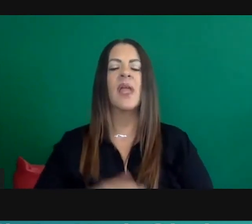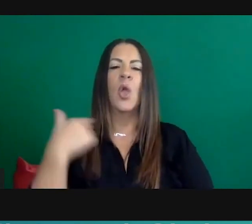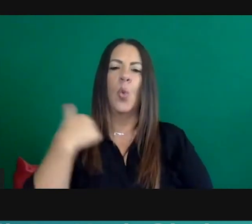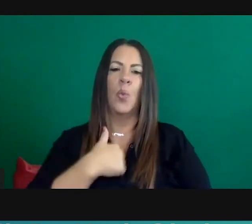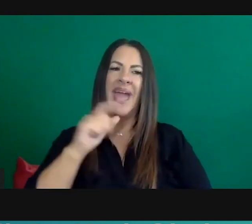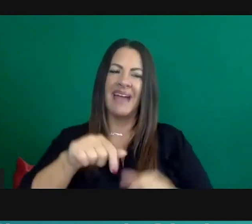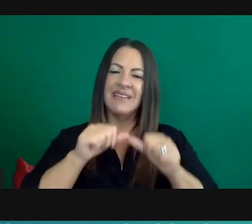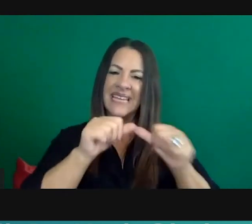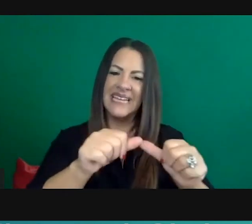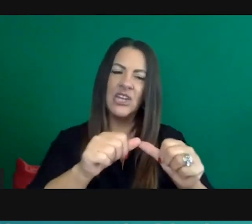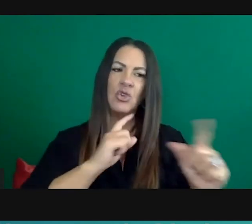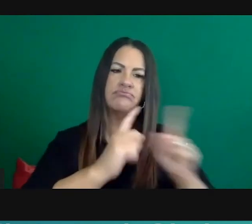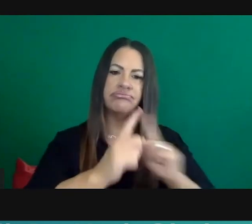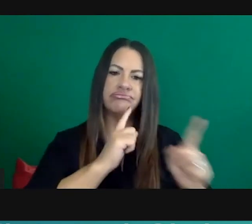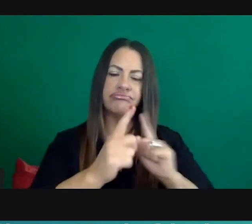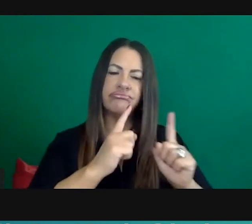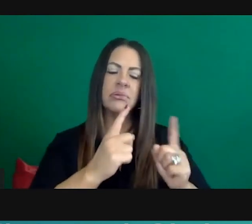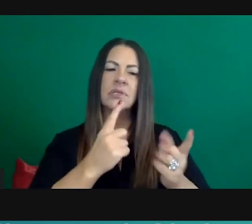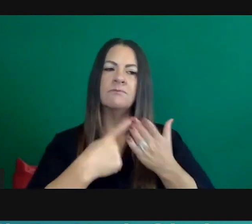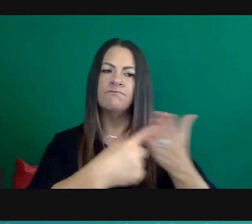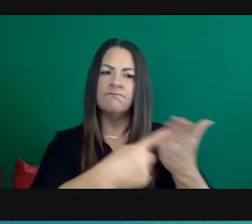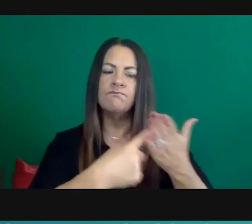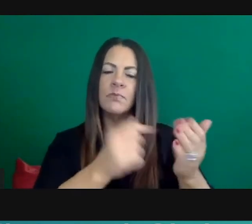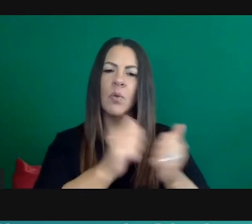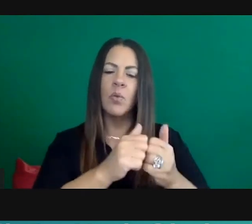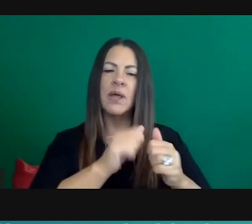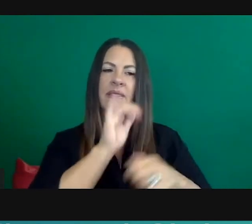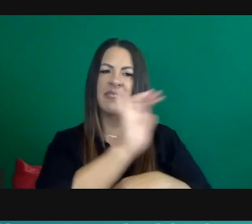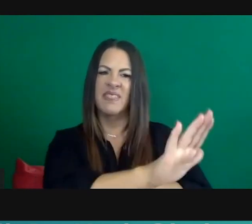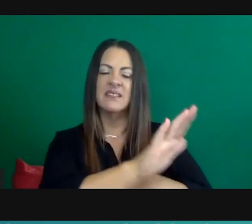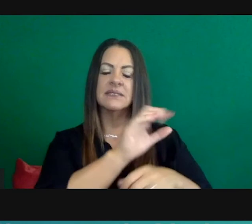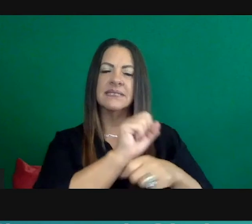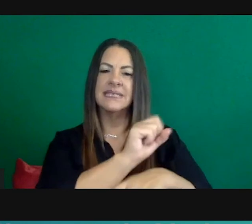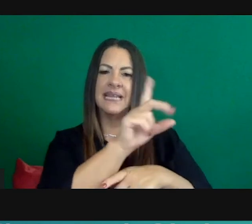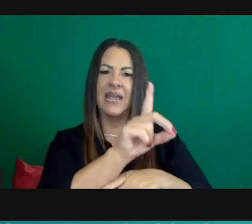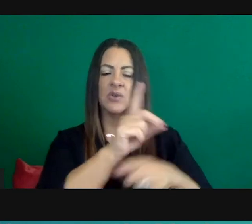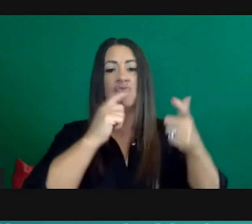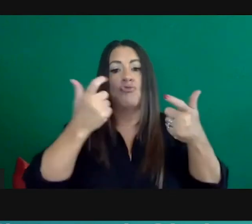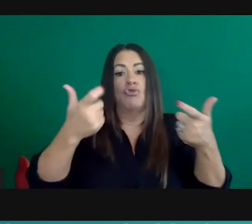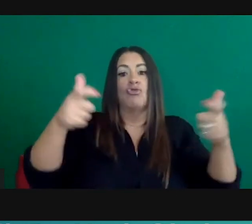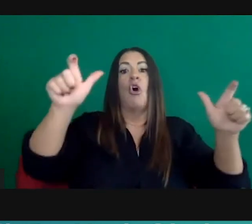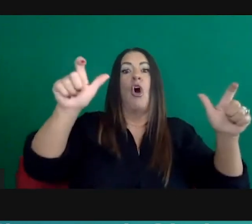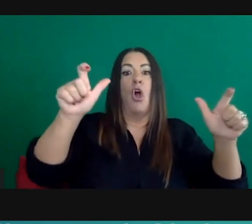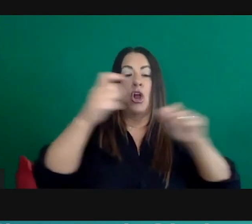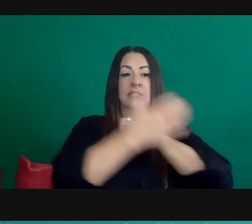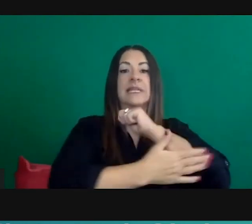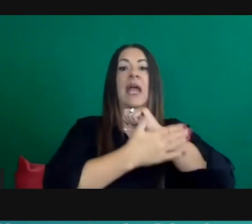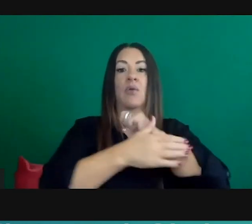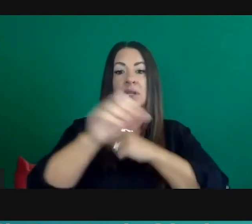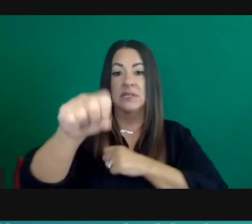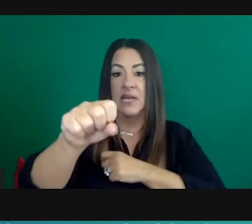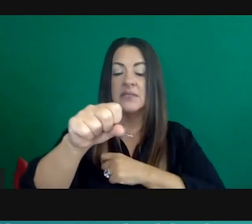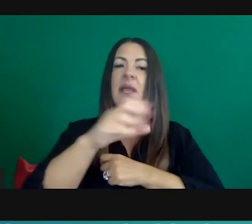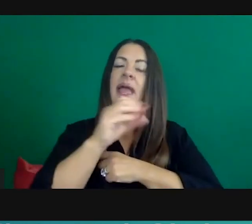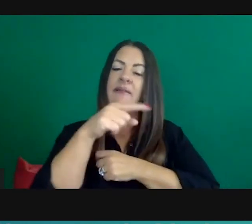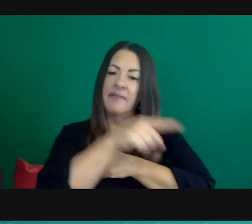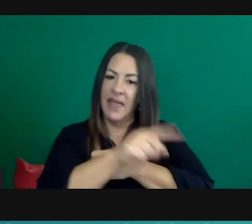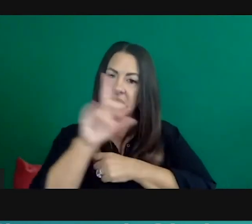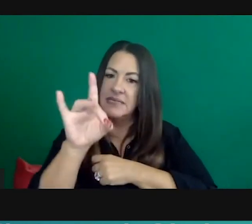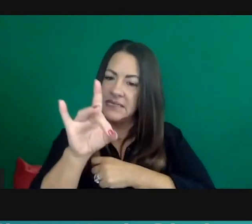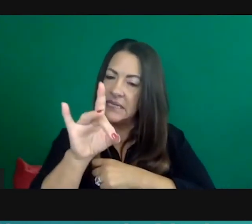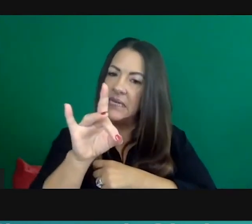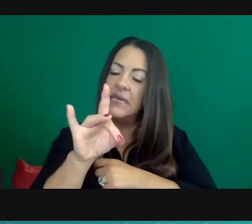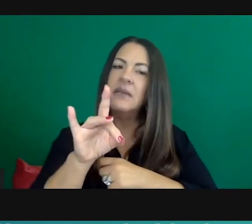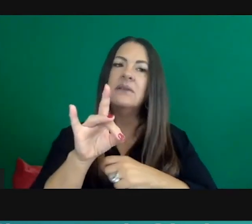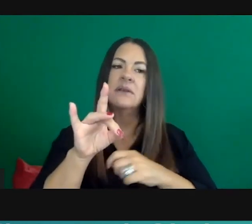understand where a county is. San Diego is a large county. They've done quite a bit to really